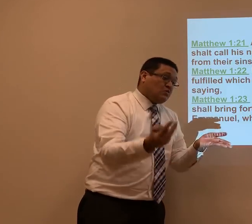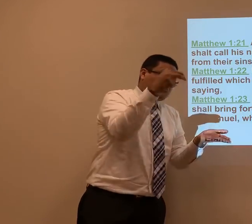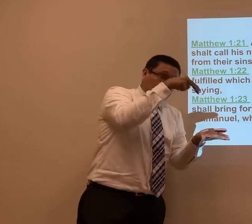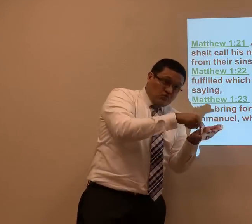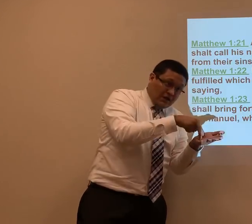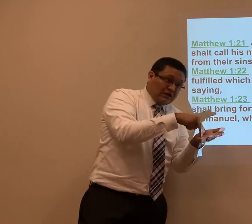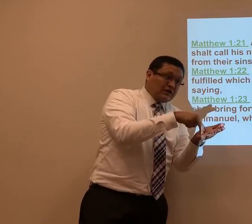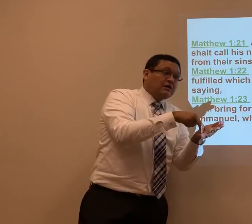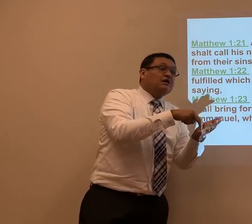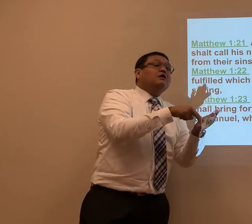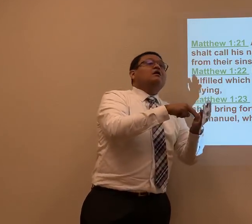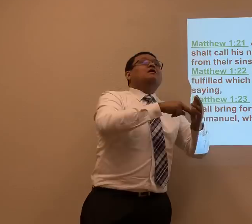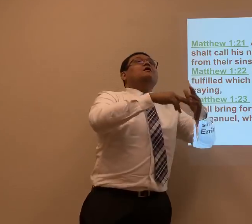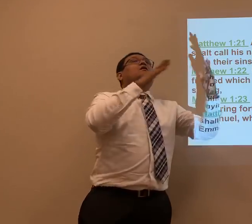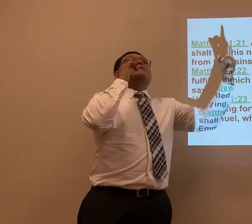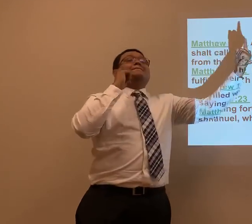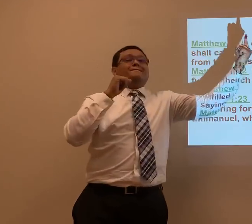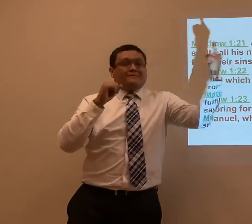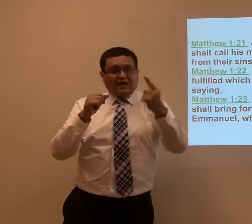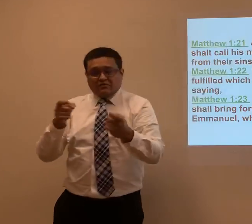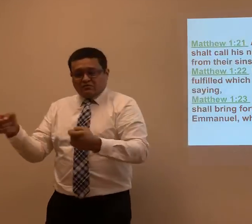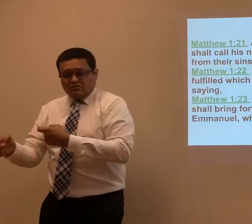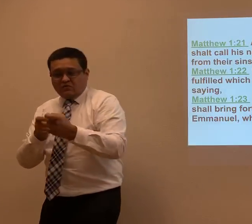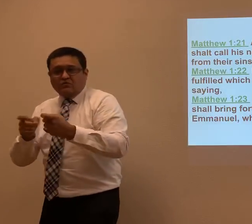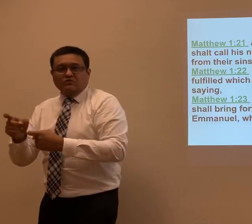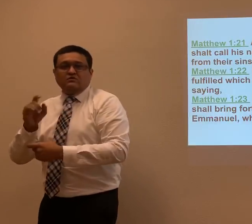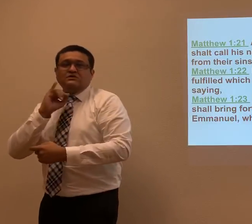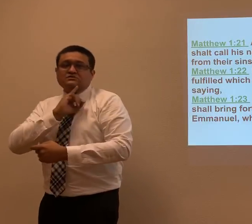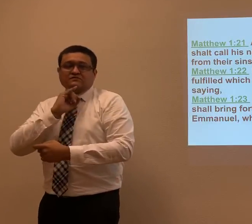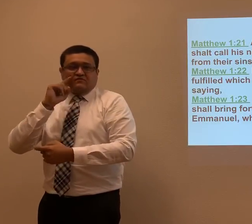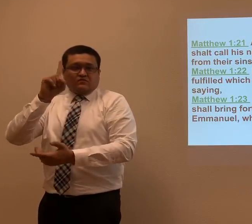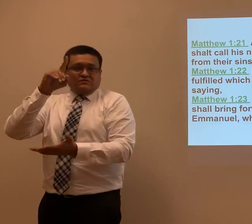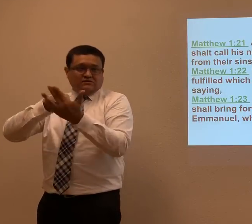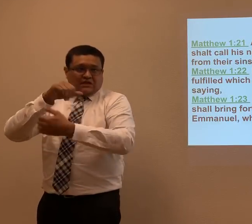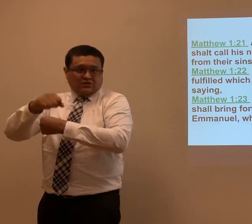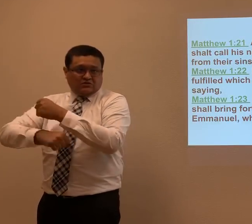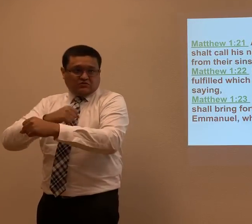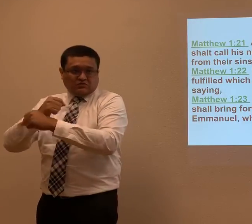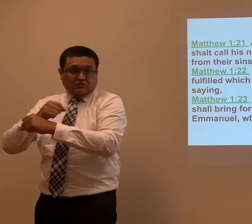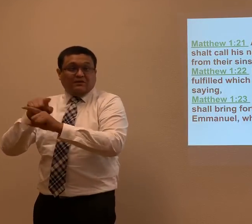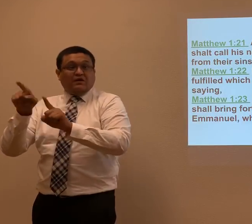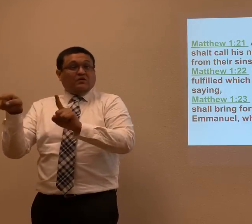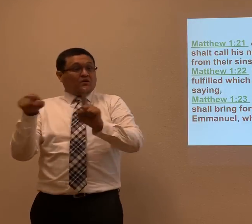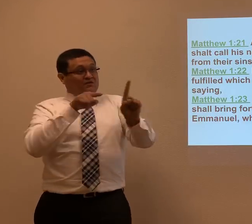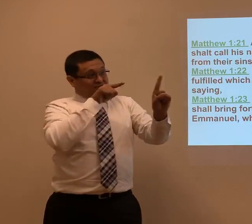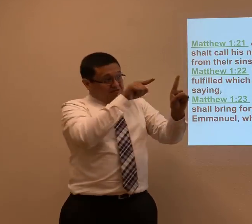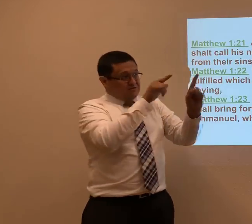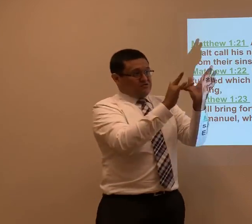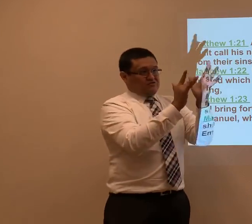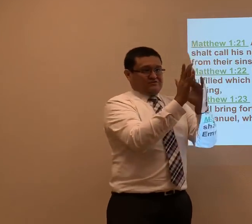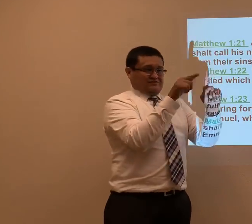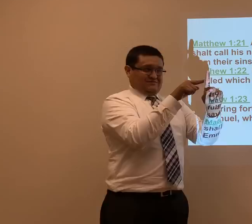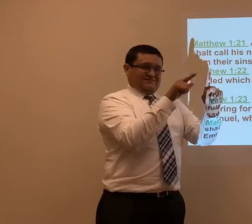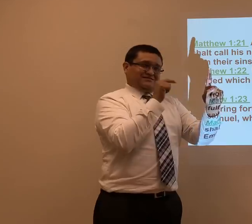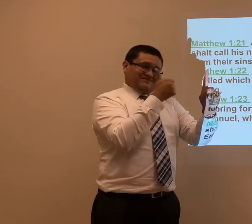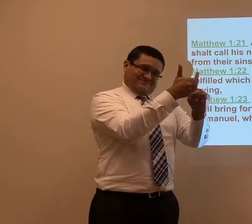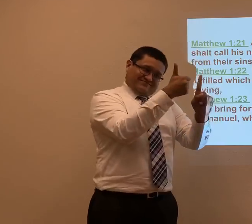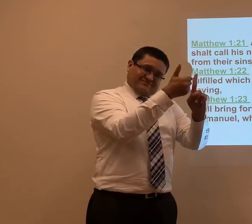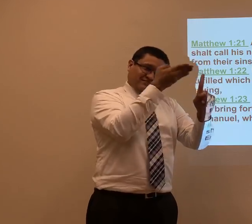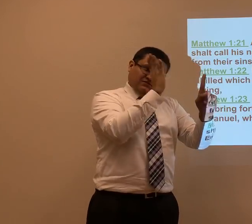But after his death, burial, and resurrection, when he comes back, Israel will be in Israel for 1,000 years.